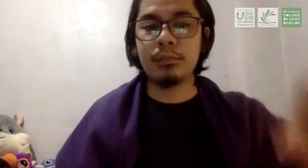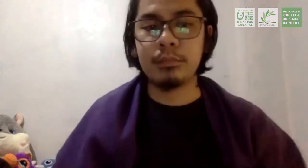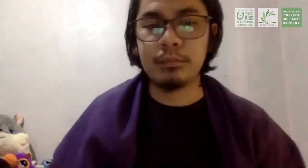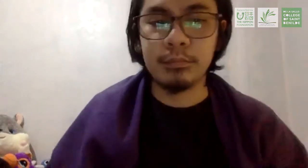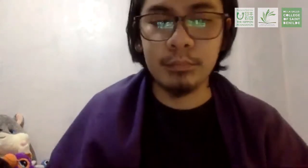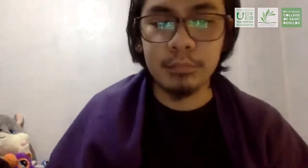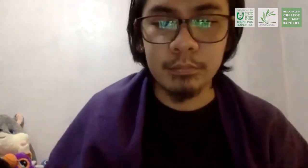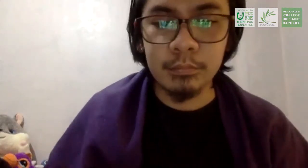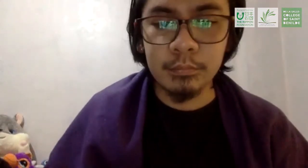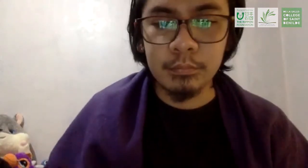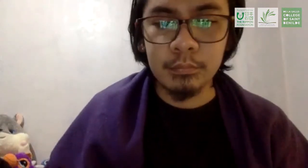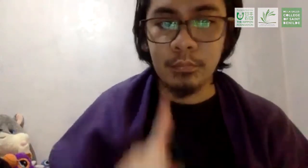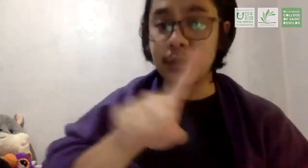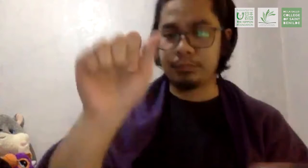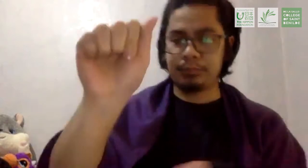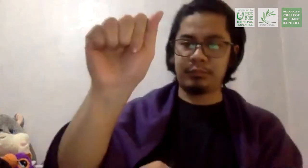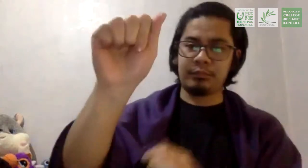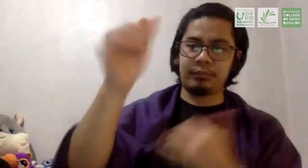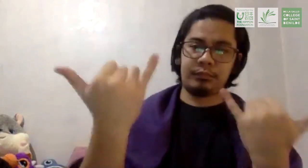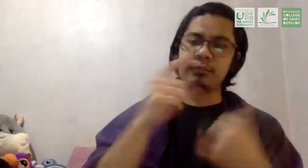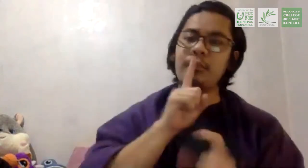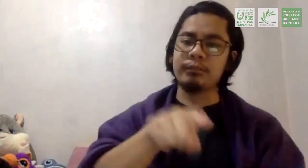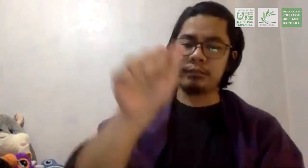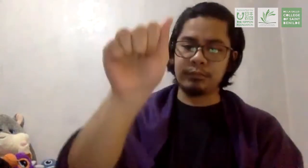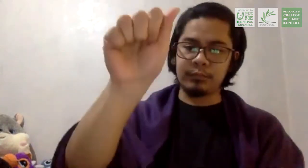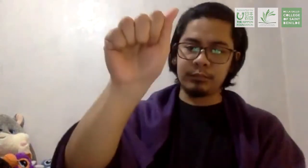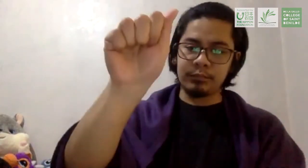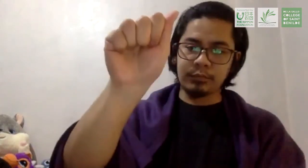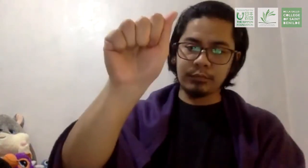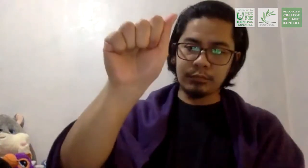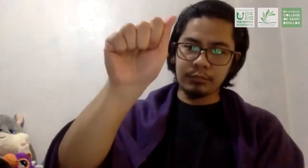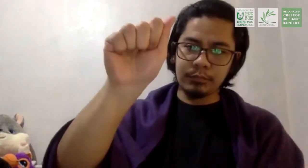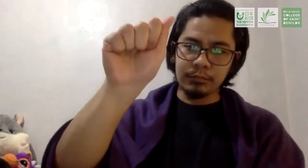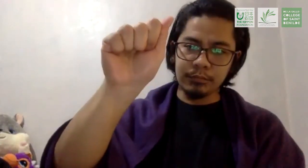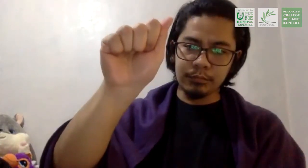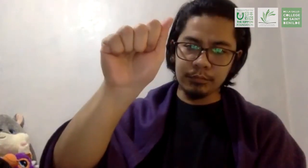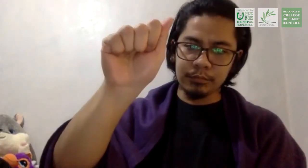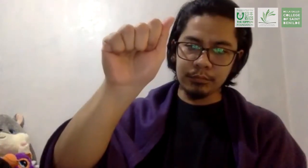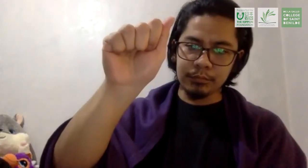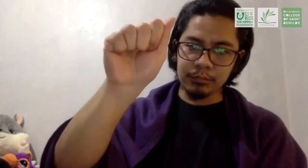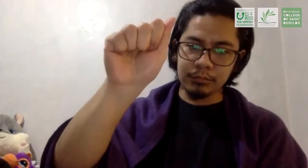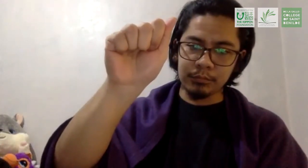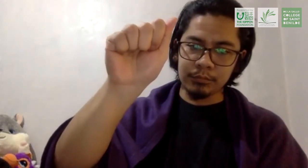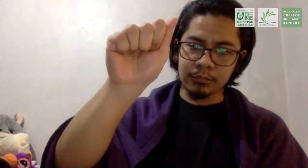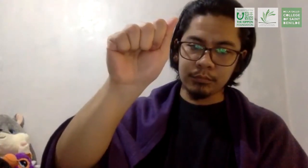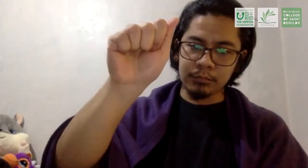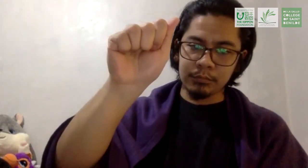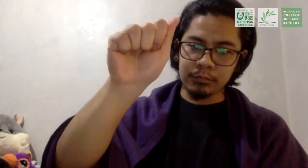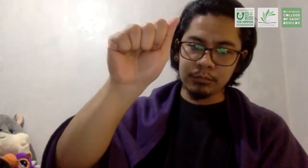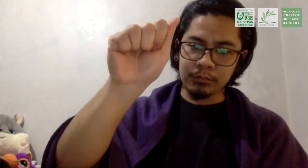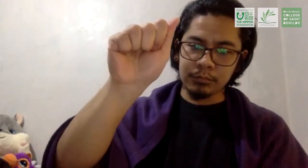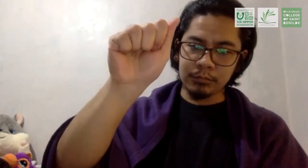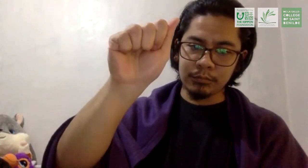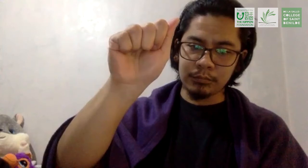what's the answer? What do you think the answer is? A. Who says A? A.